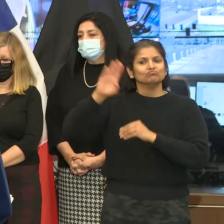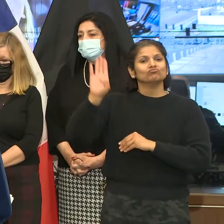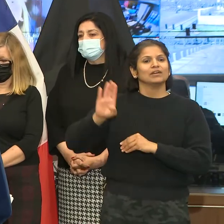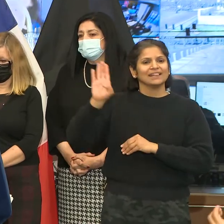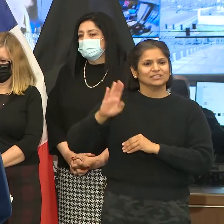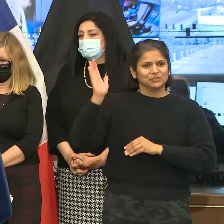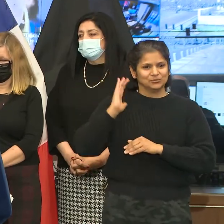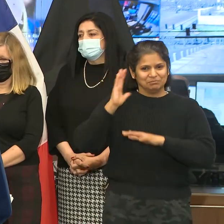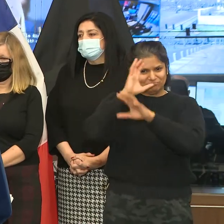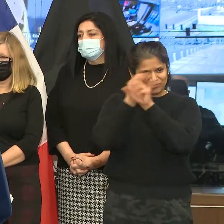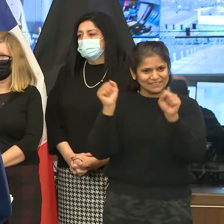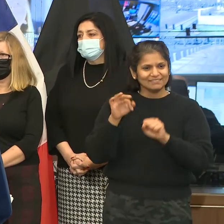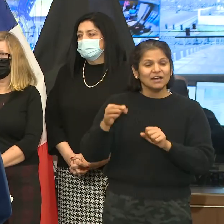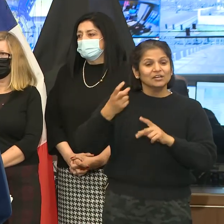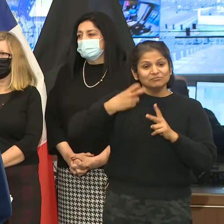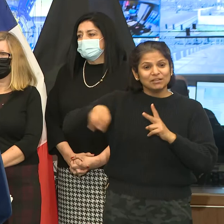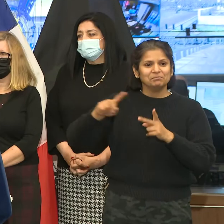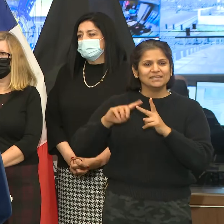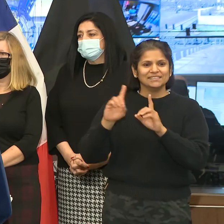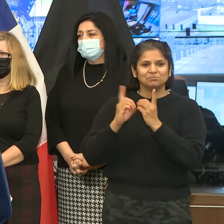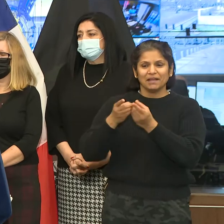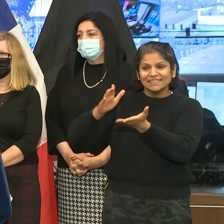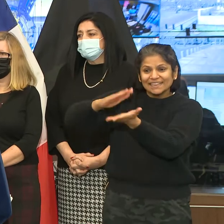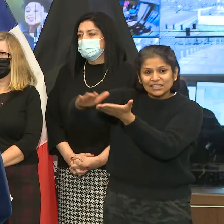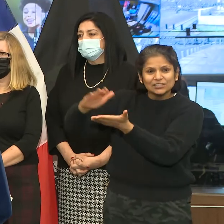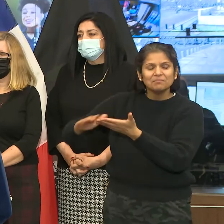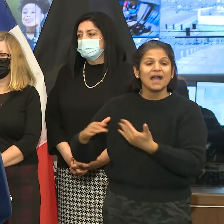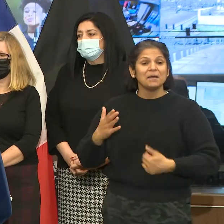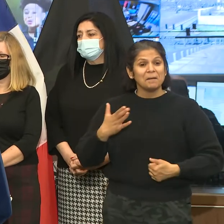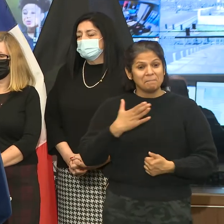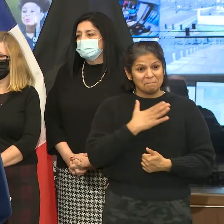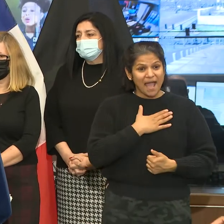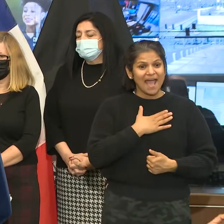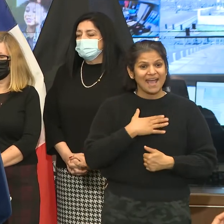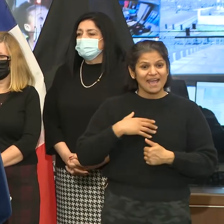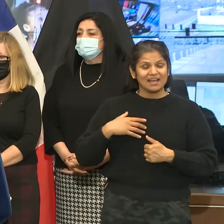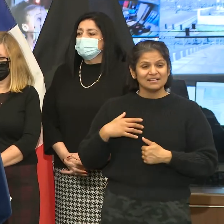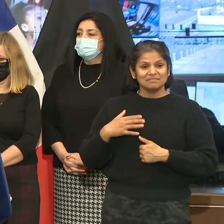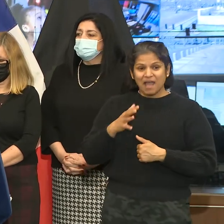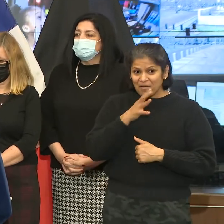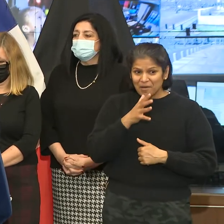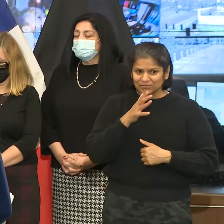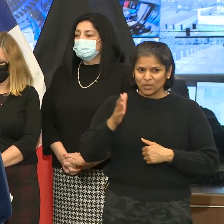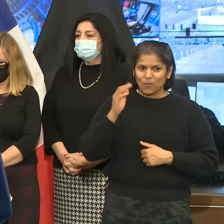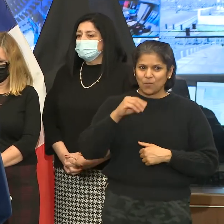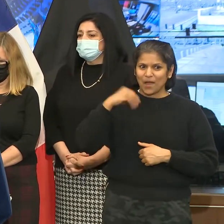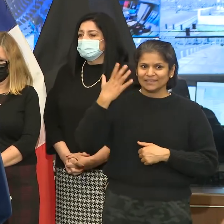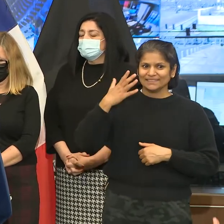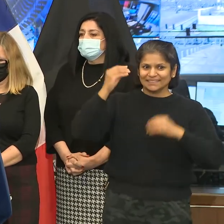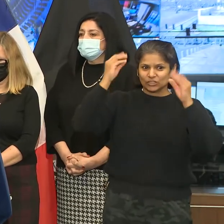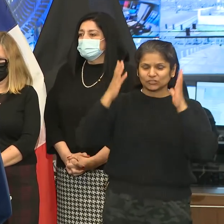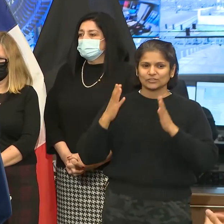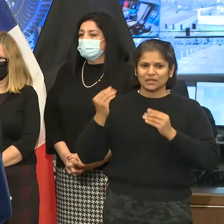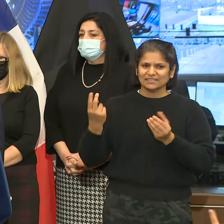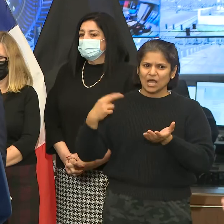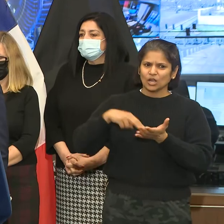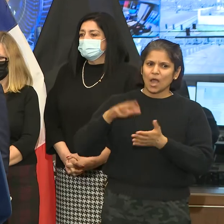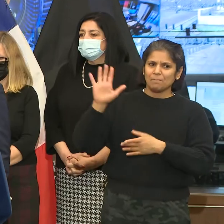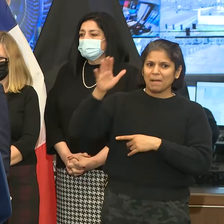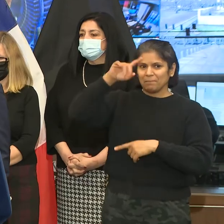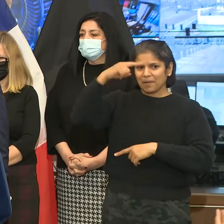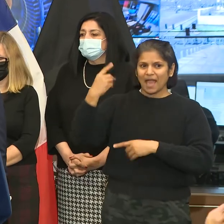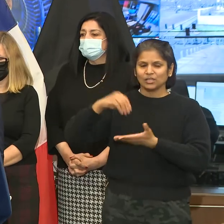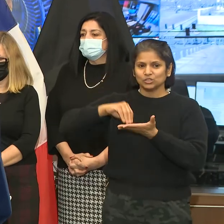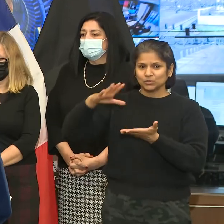Sanitation. And my mom was one of the only white teachers to stand with her black students and colleagues during the 1968 teacher strike. And I'd like to thank you, Mr.